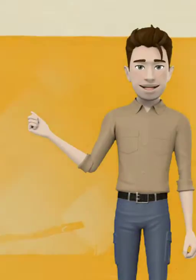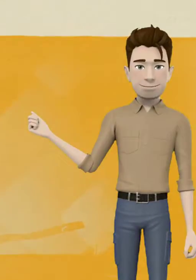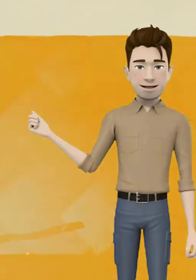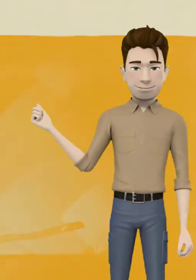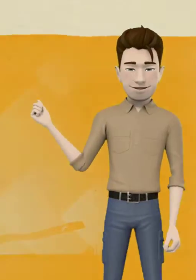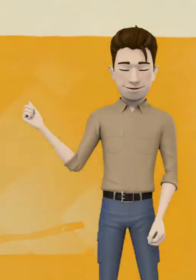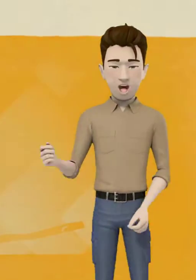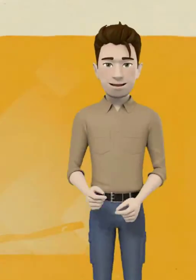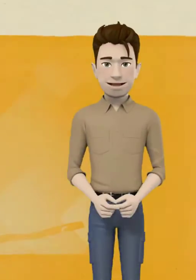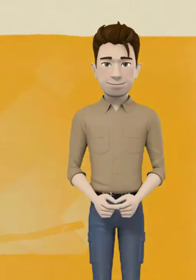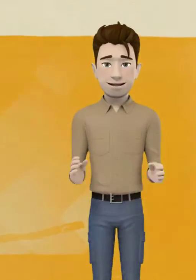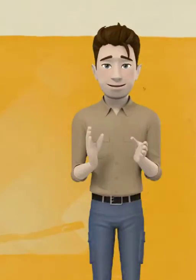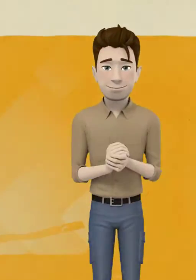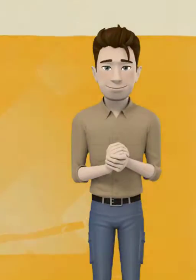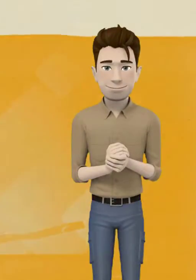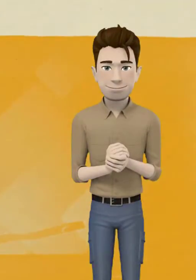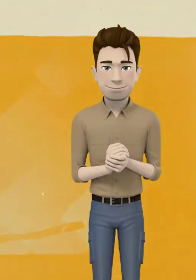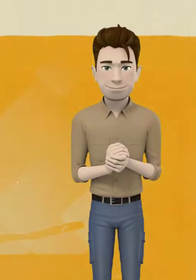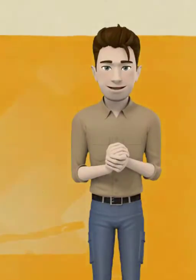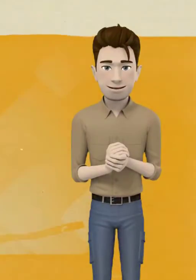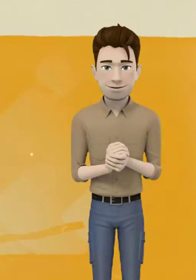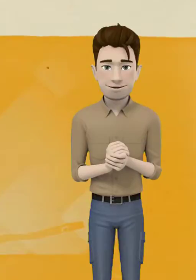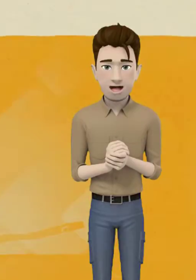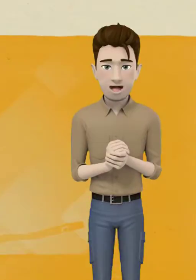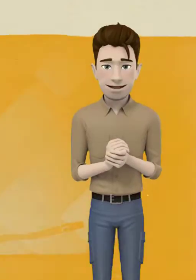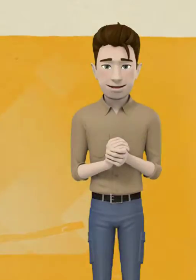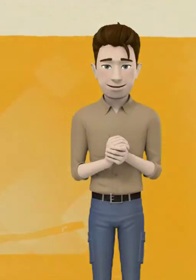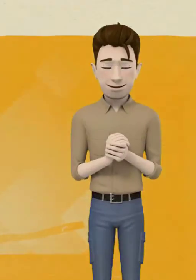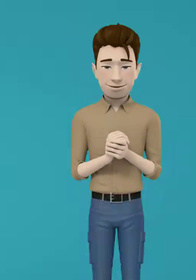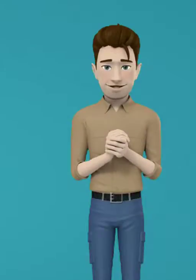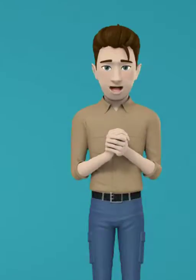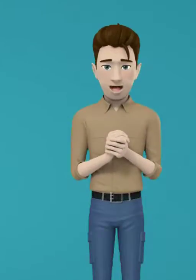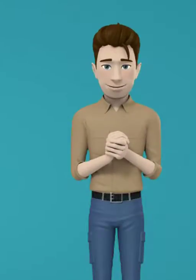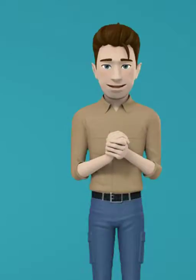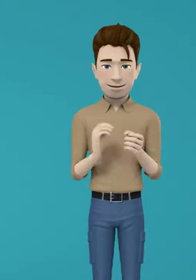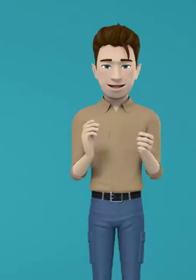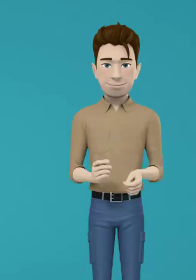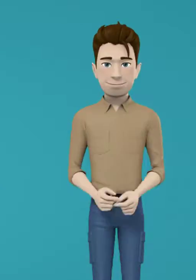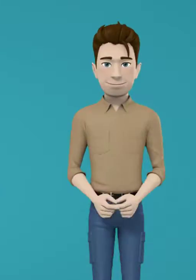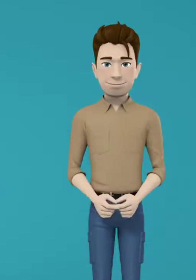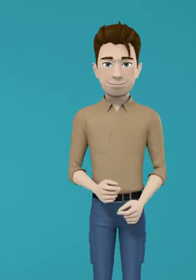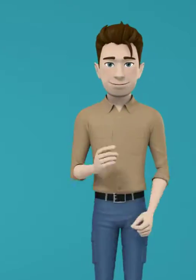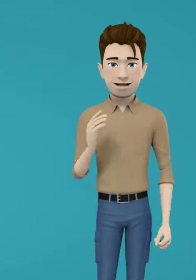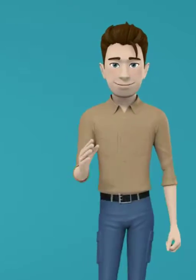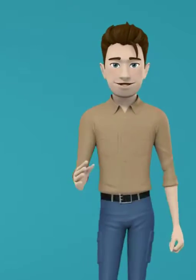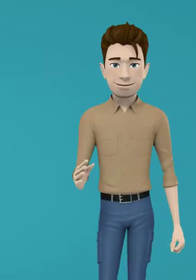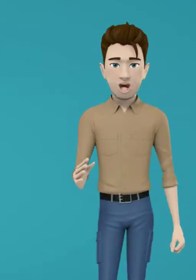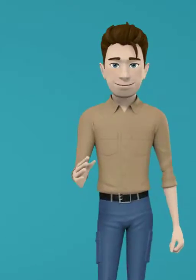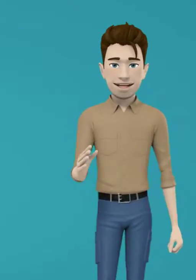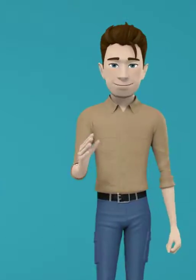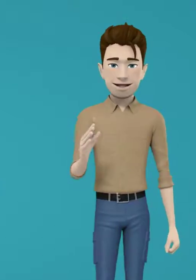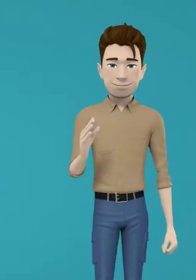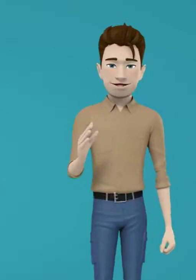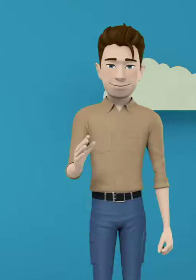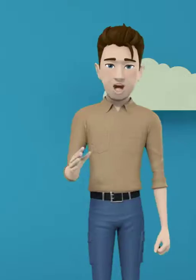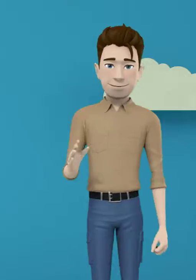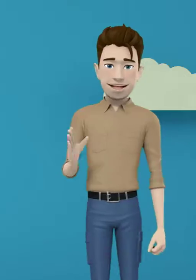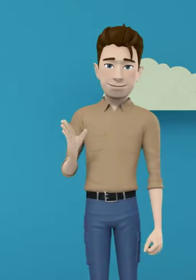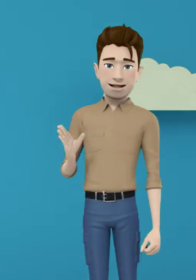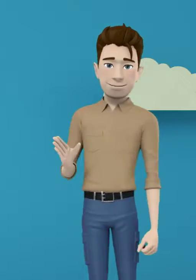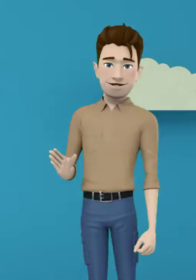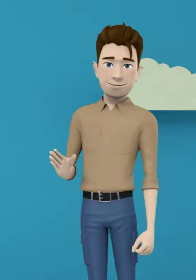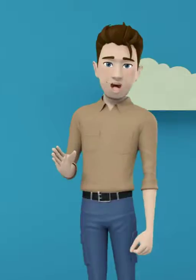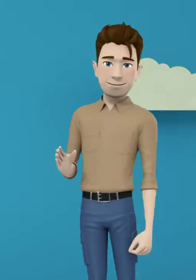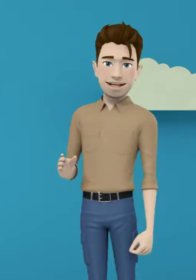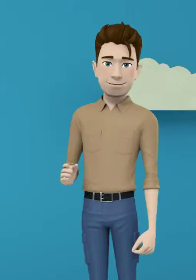anxious around any situation that might seem to threaten it. We hold back from challenges in which there's any risk of ending